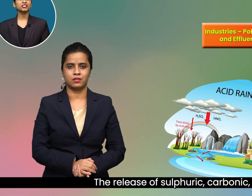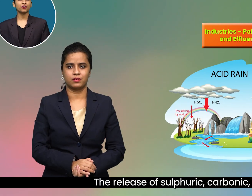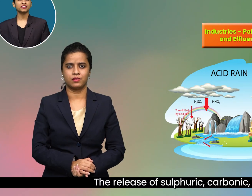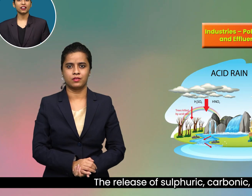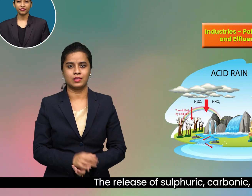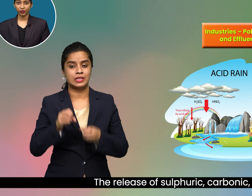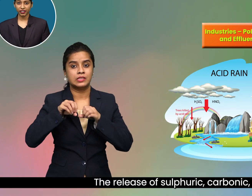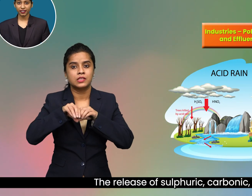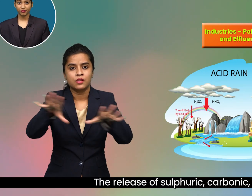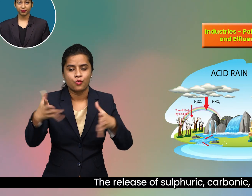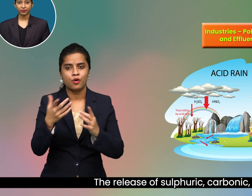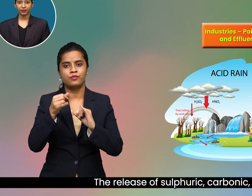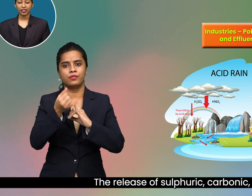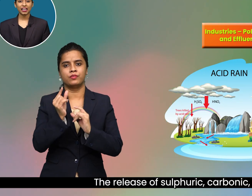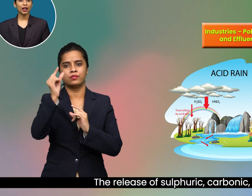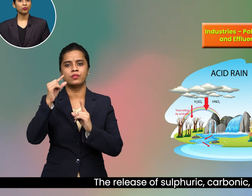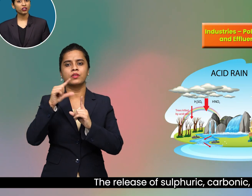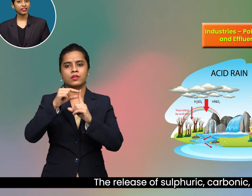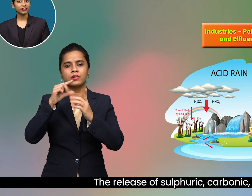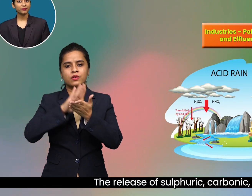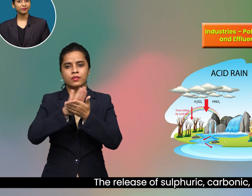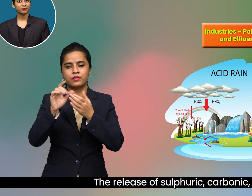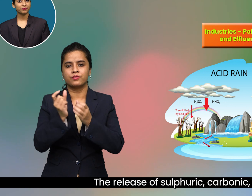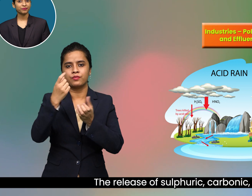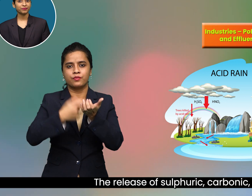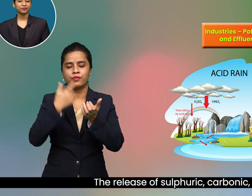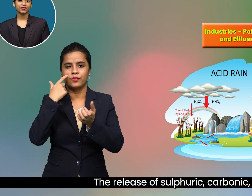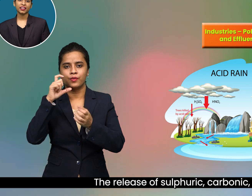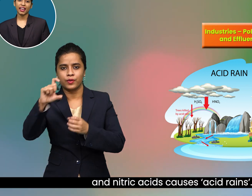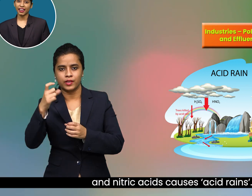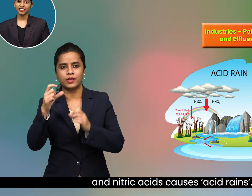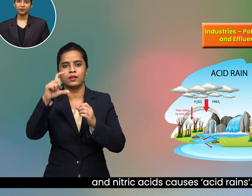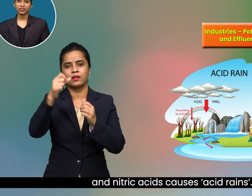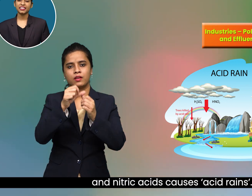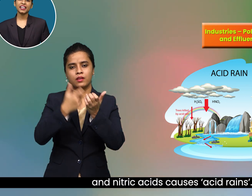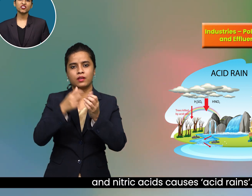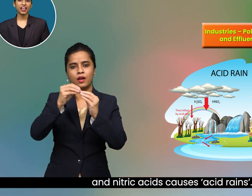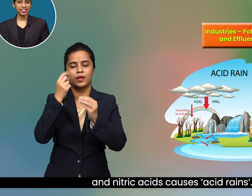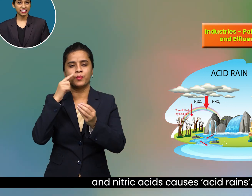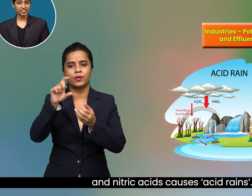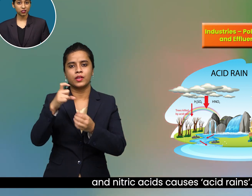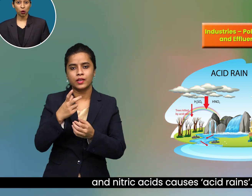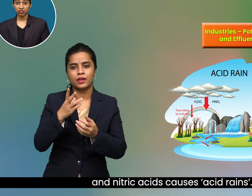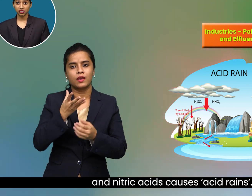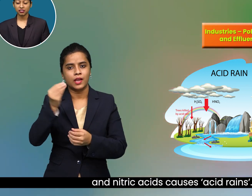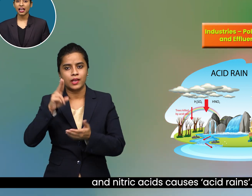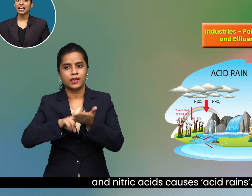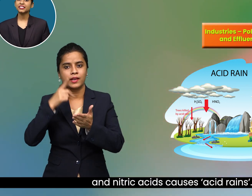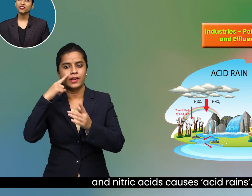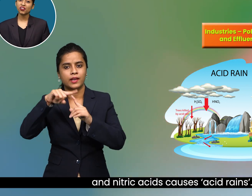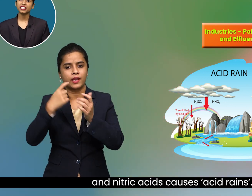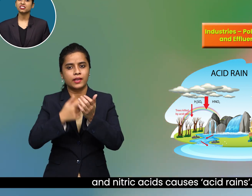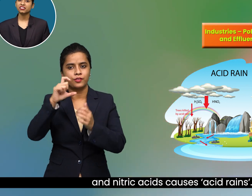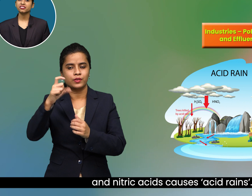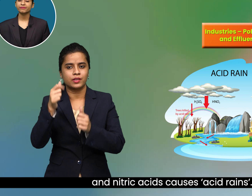The release of sulfuric, carbonic, and nitric acids causes